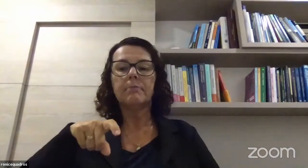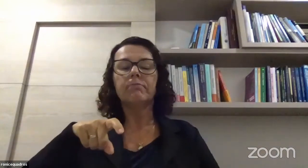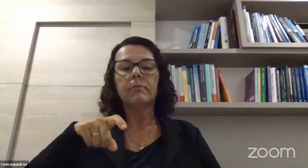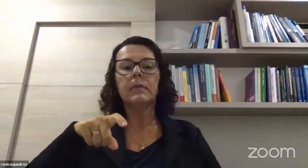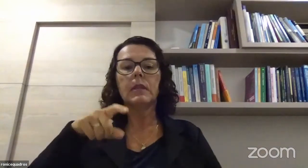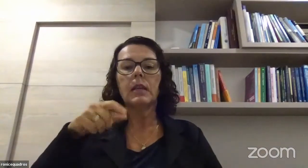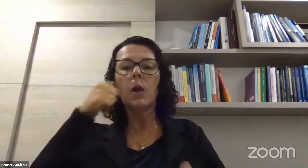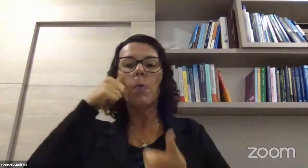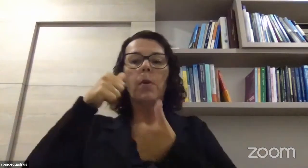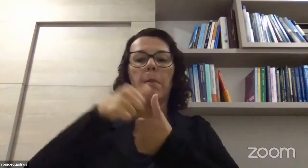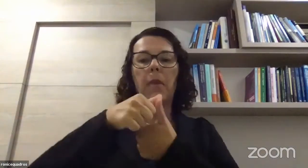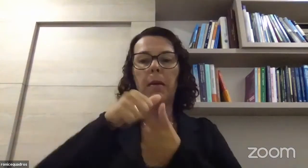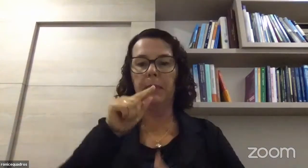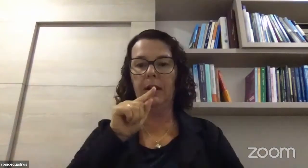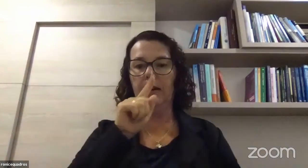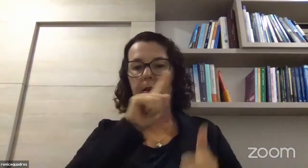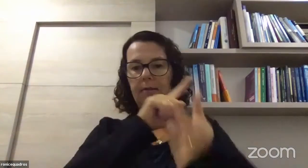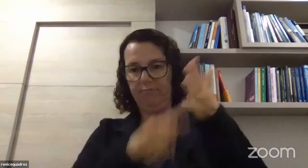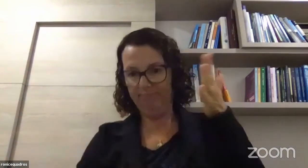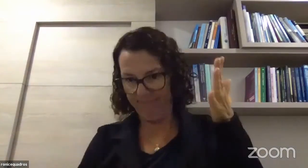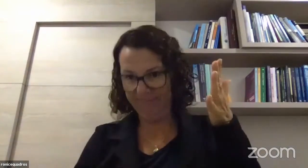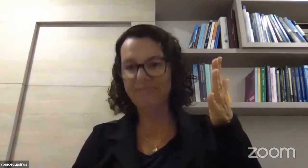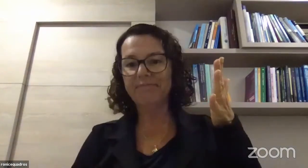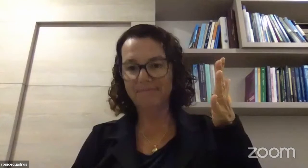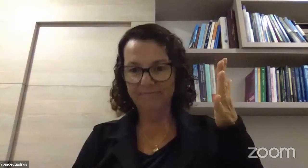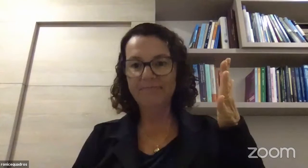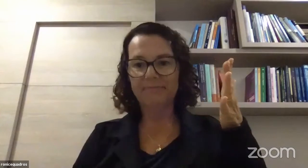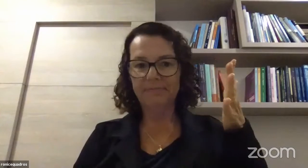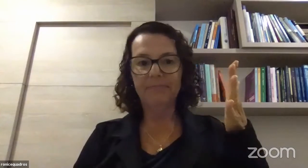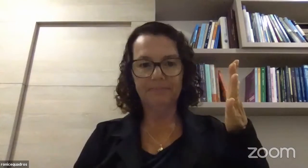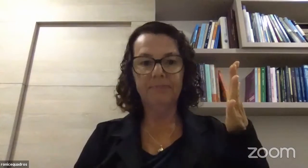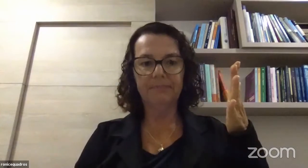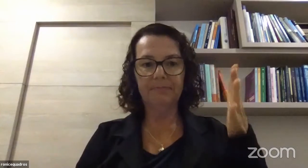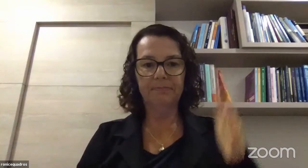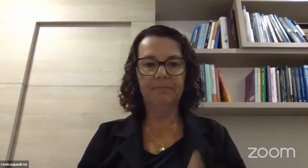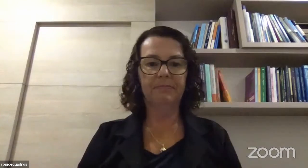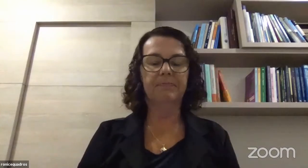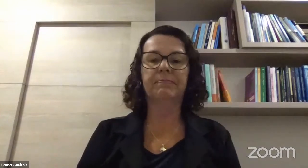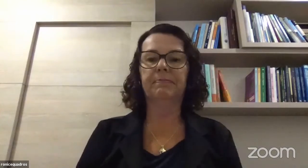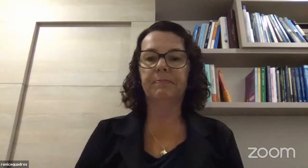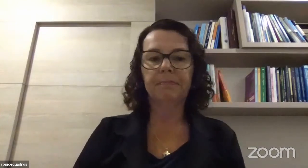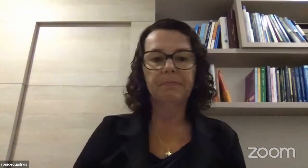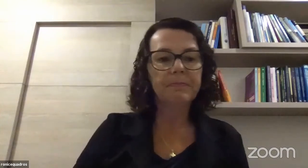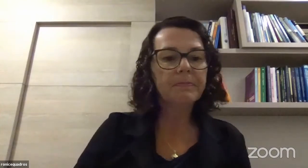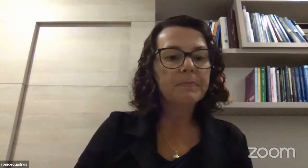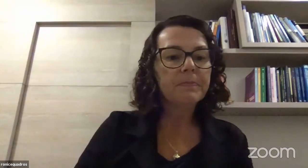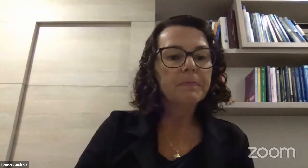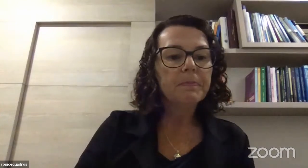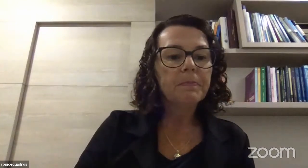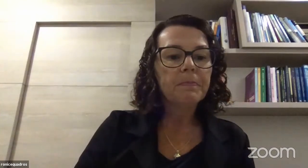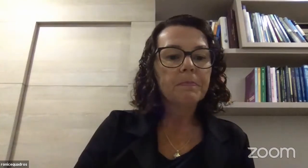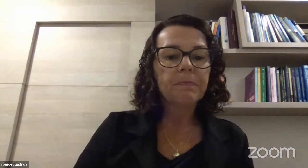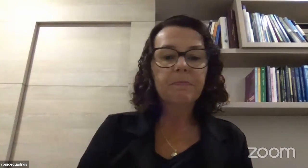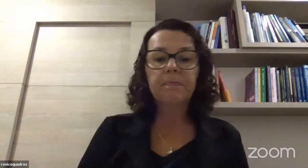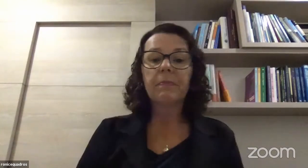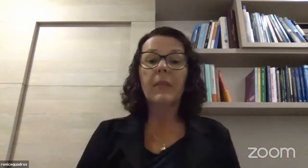as researchers, we must remember all of these rights.